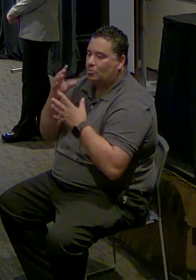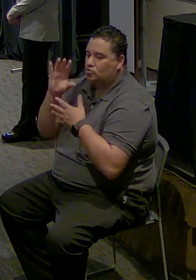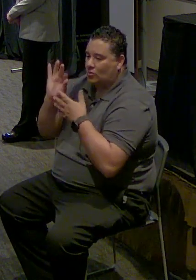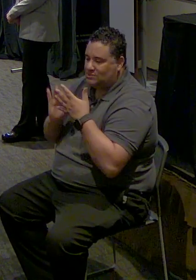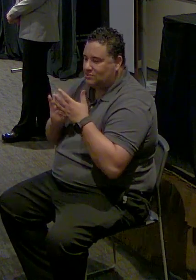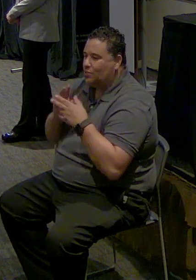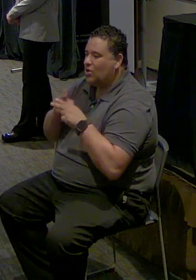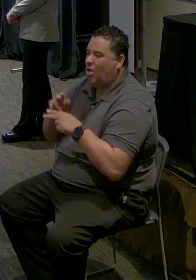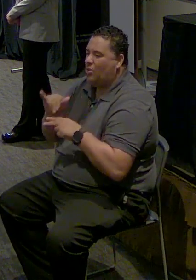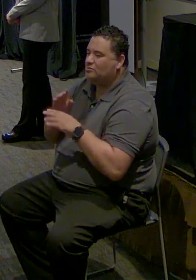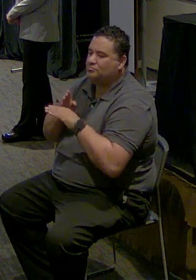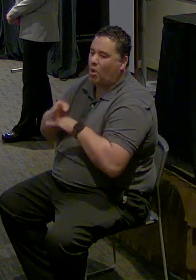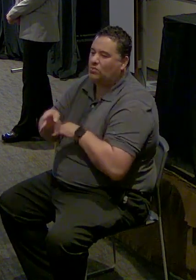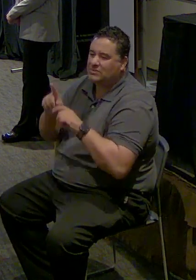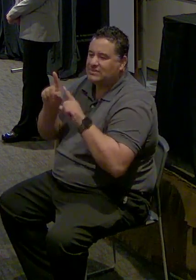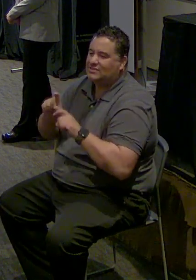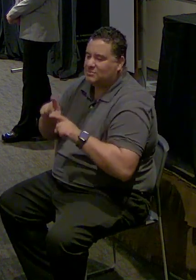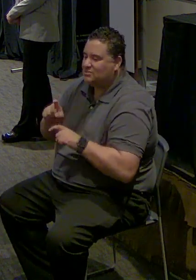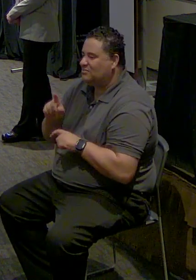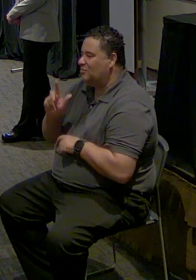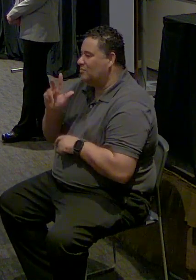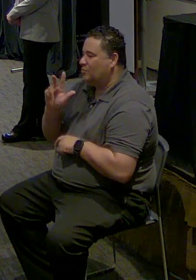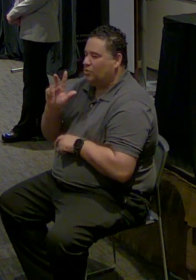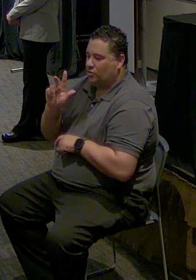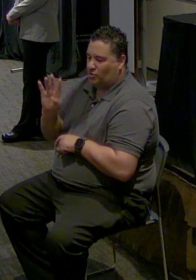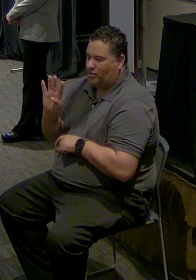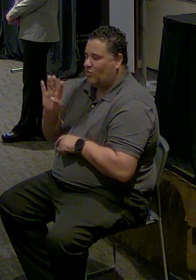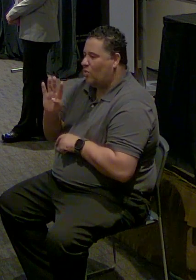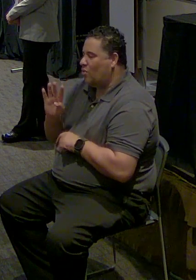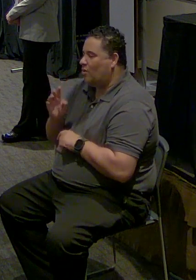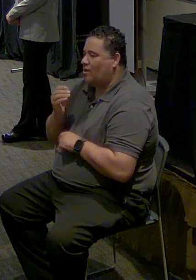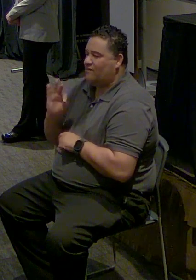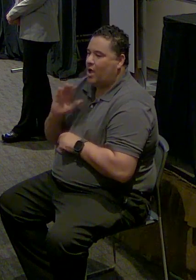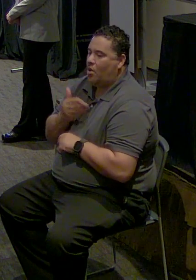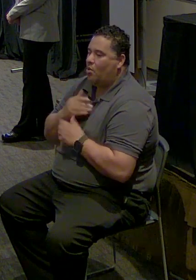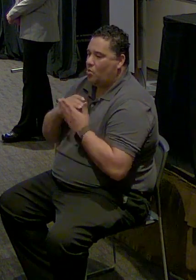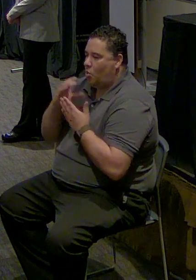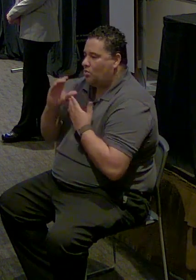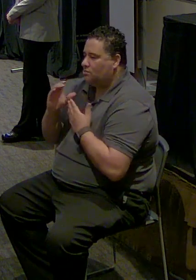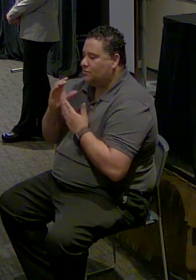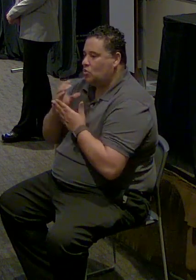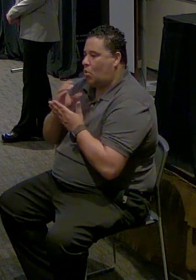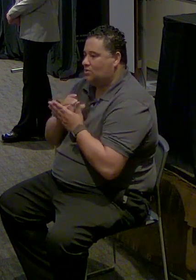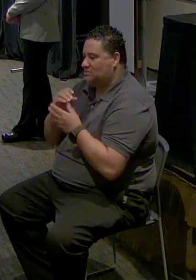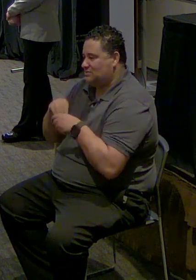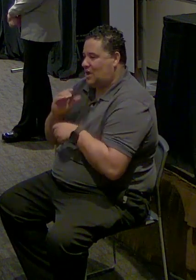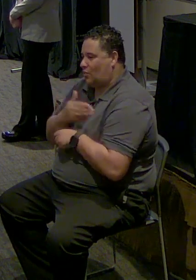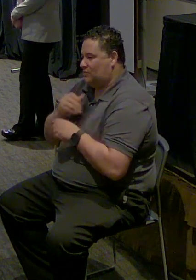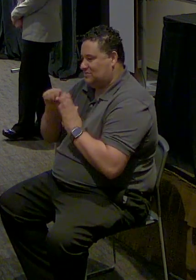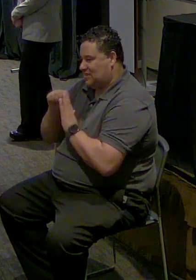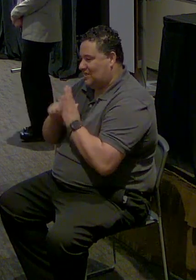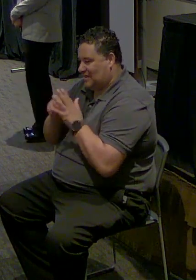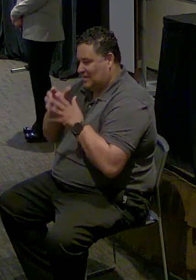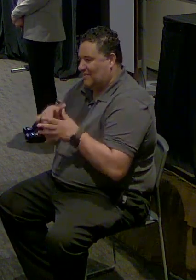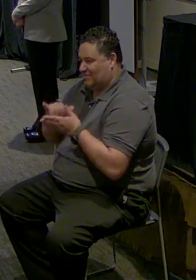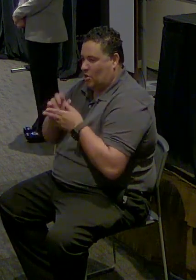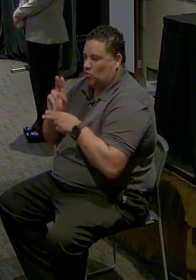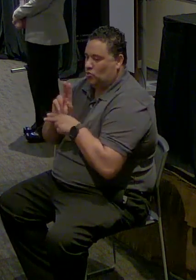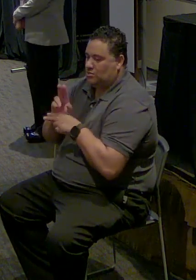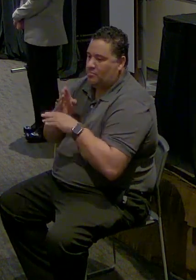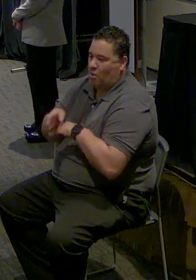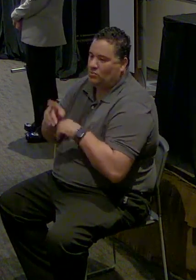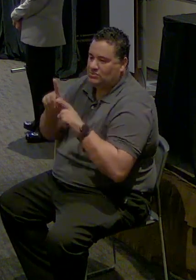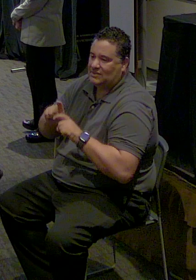those post-assessments. There are only about 34 of our courses in our state left that use a